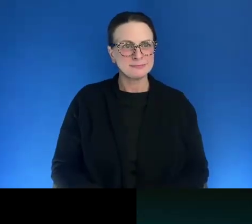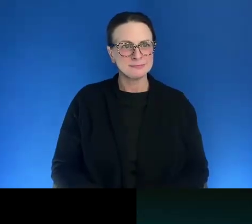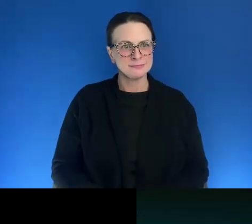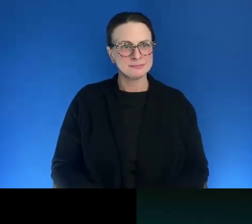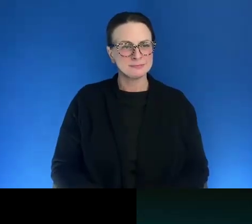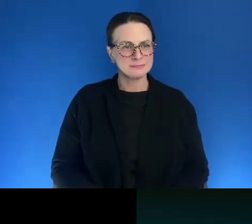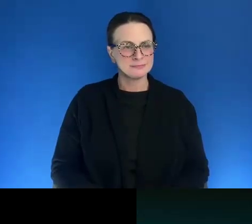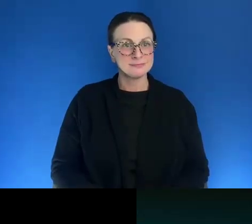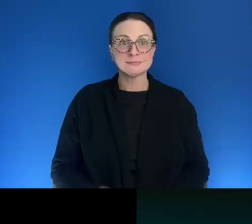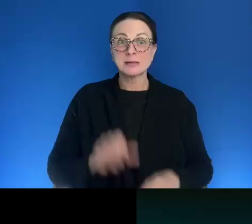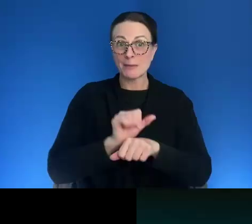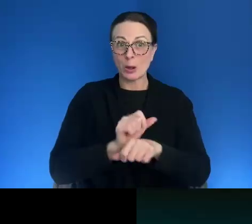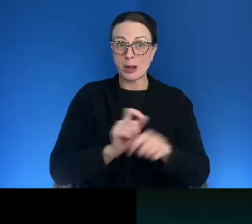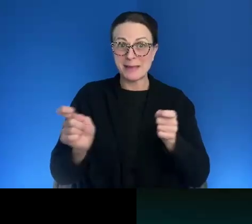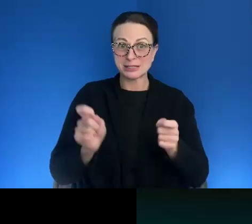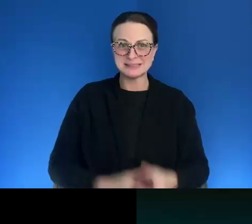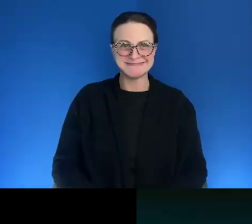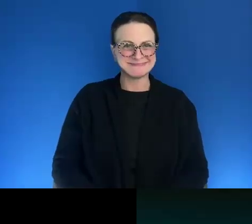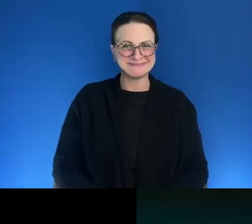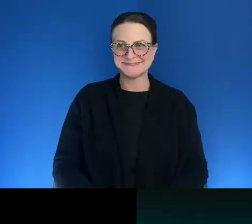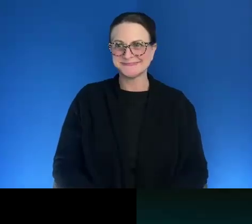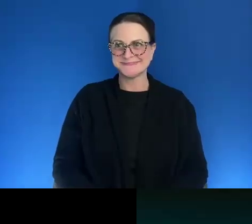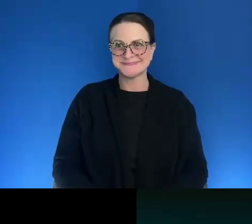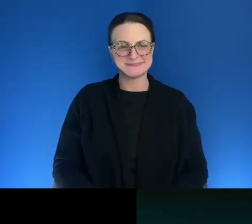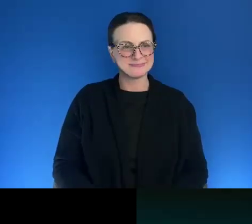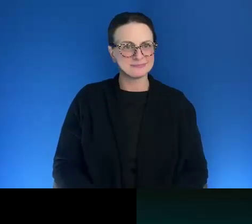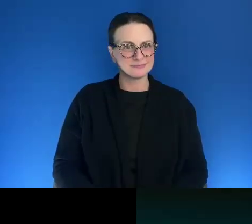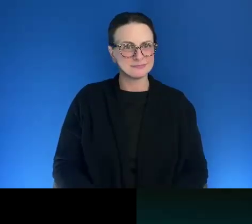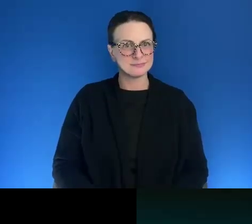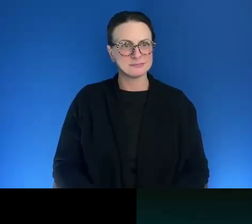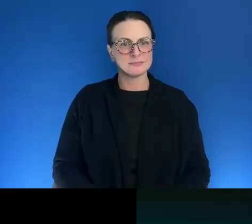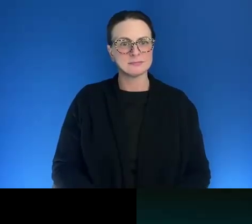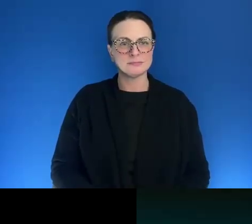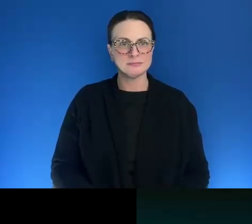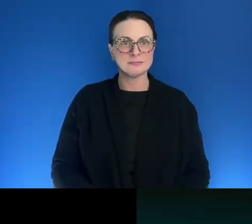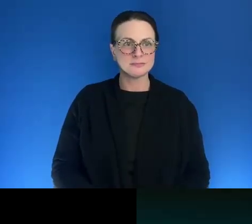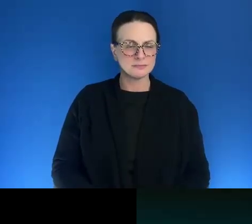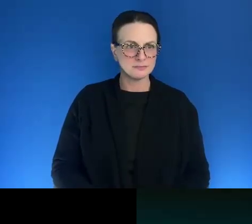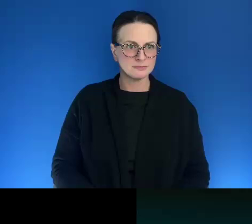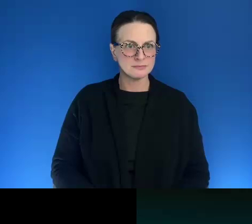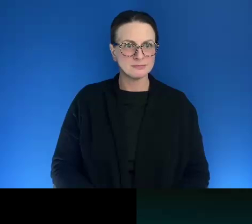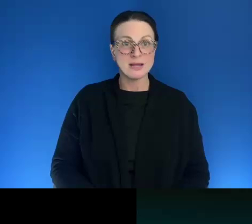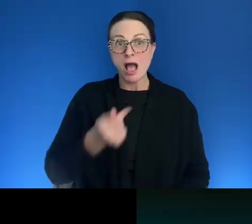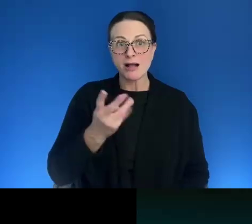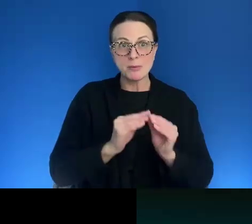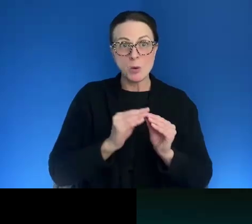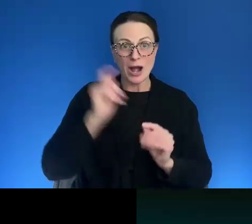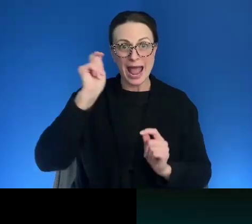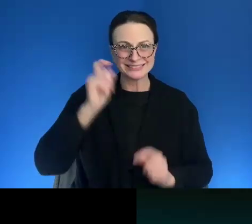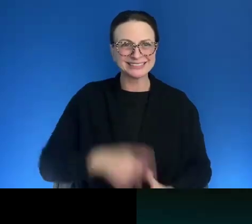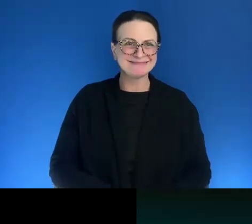So let's see, employee management. Then we're going down, sliding down. There's just a couple more